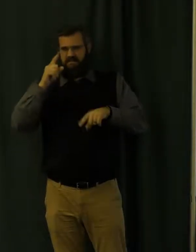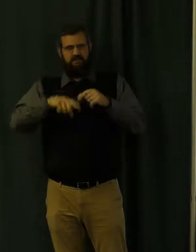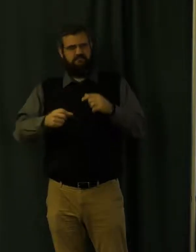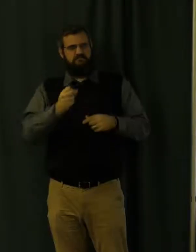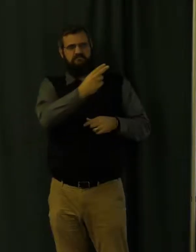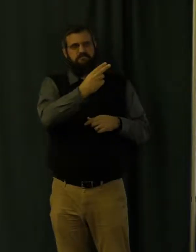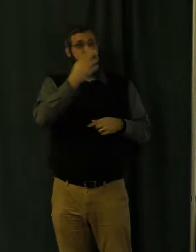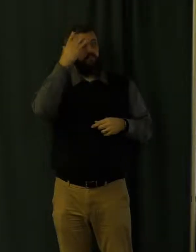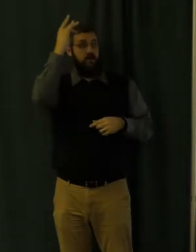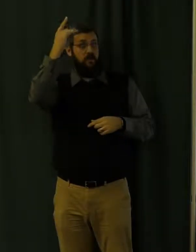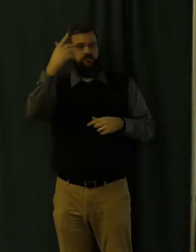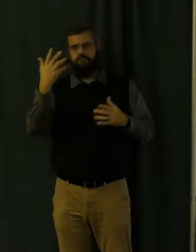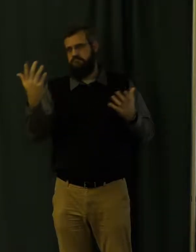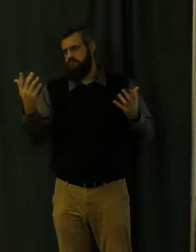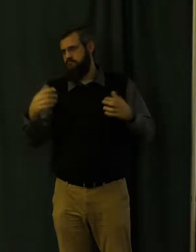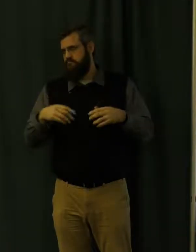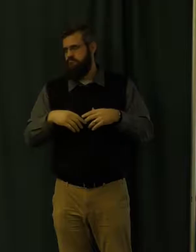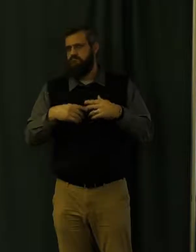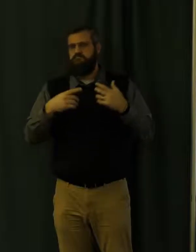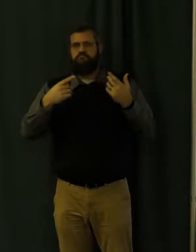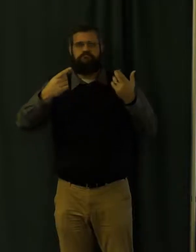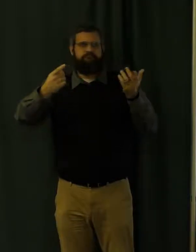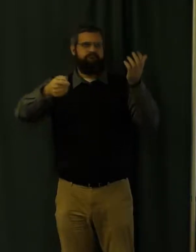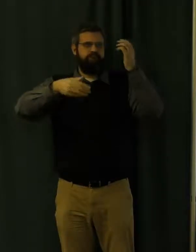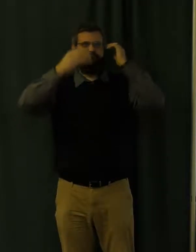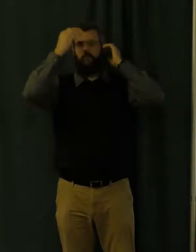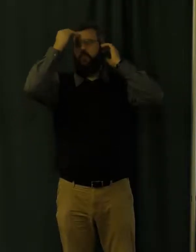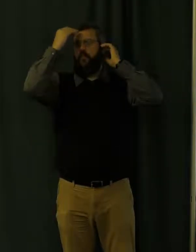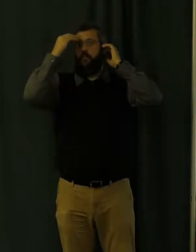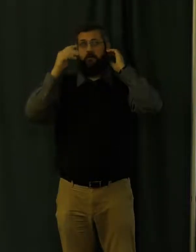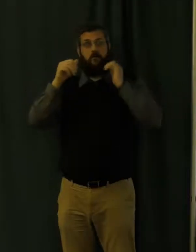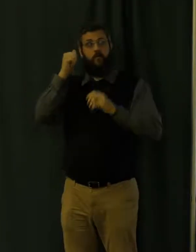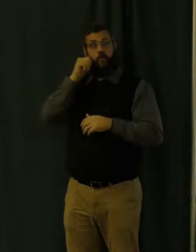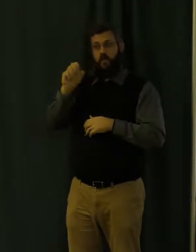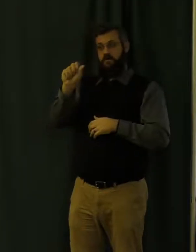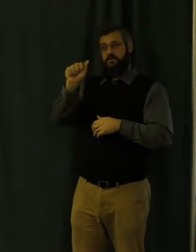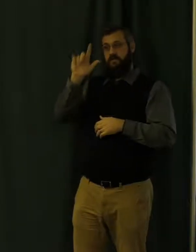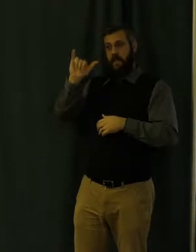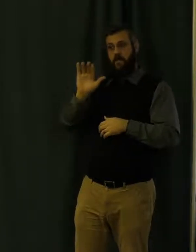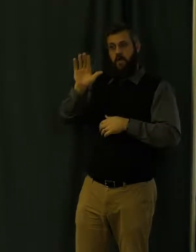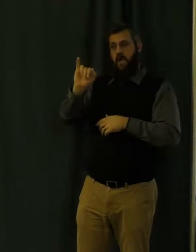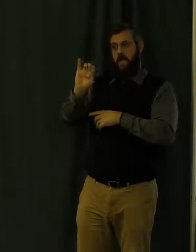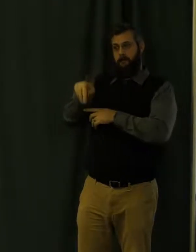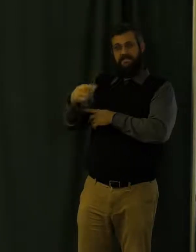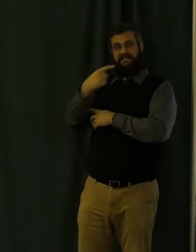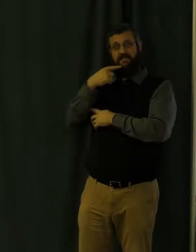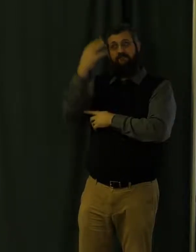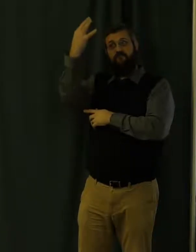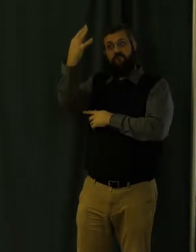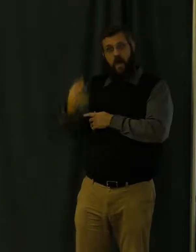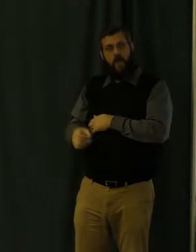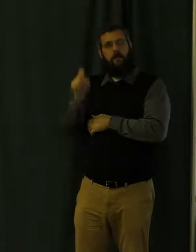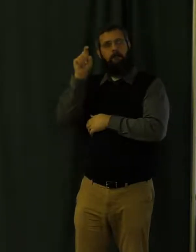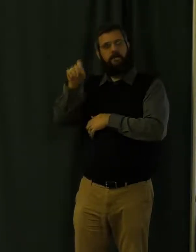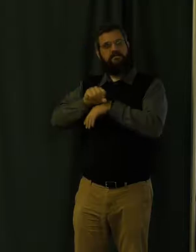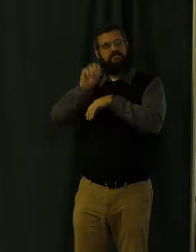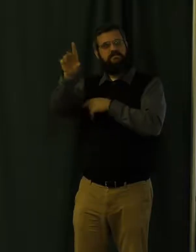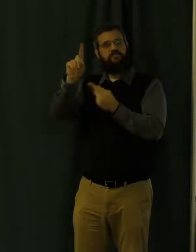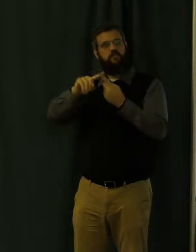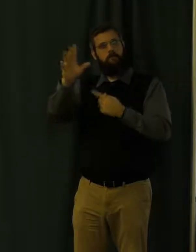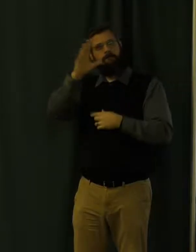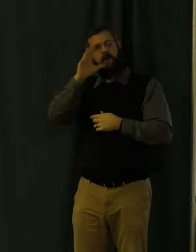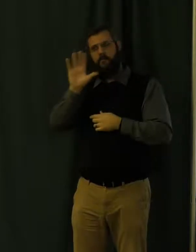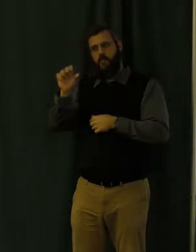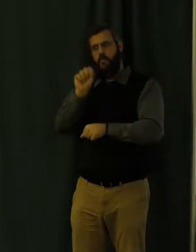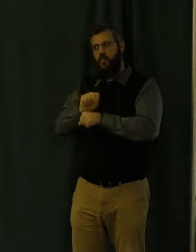for instance, I have, Sally's in her IEP, it says every Friday I have to send her mom